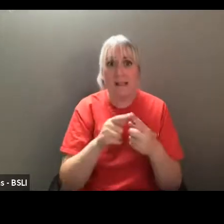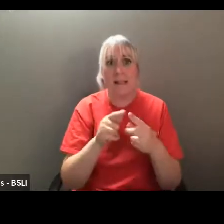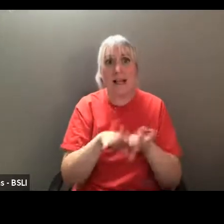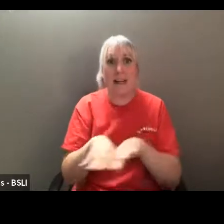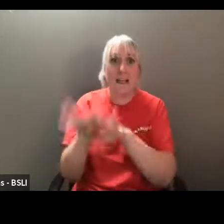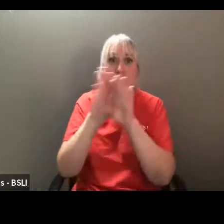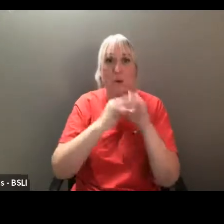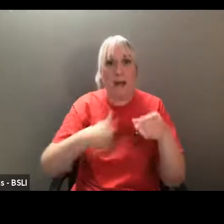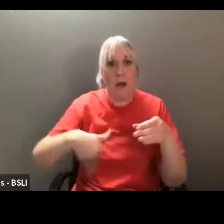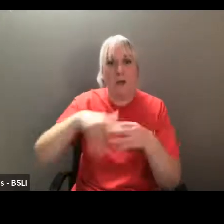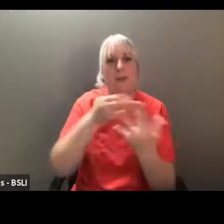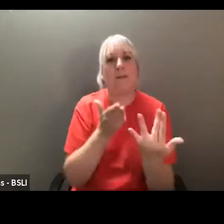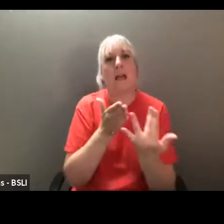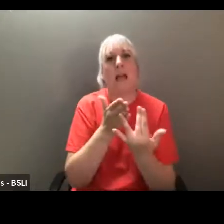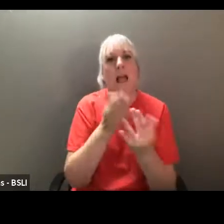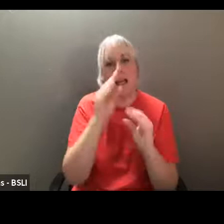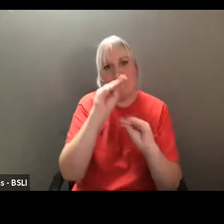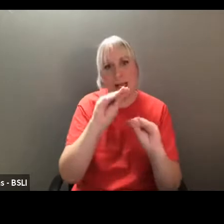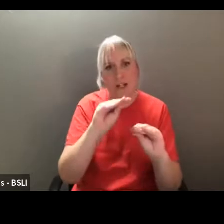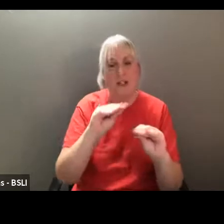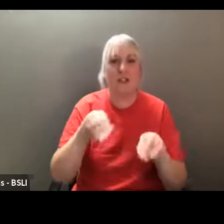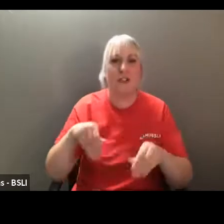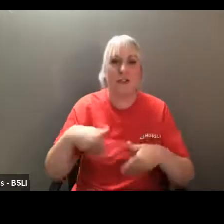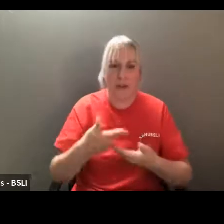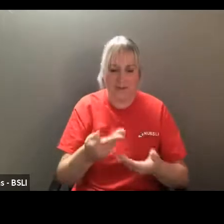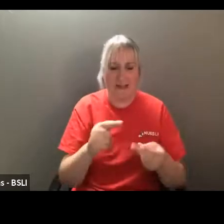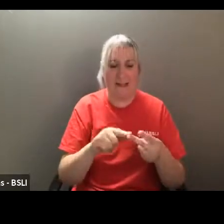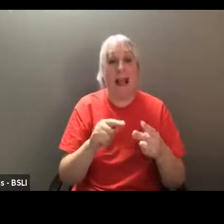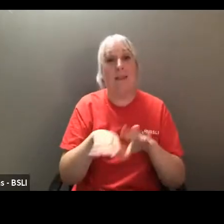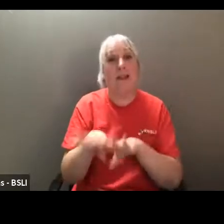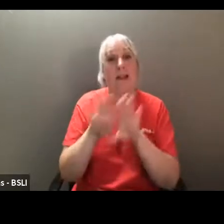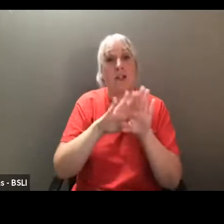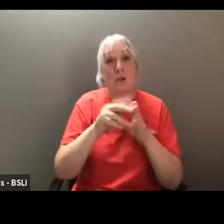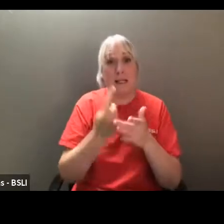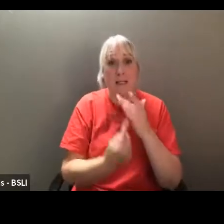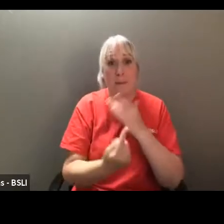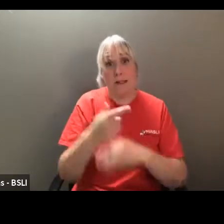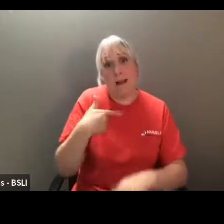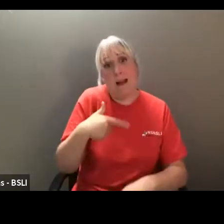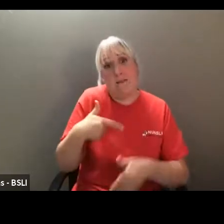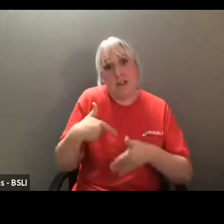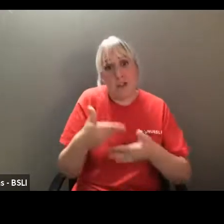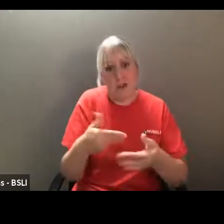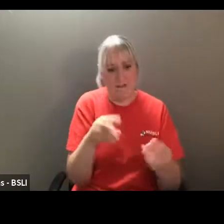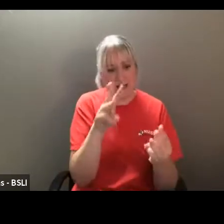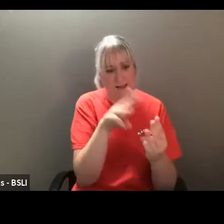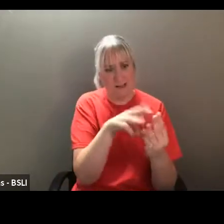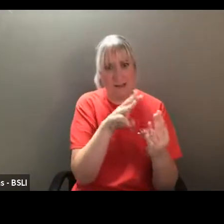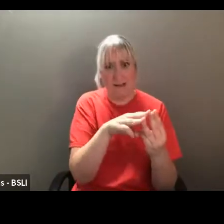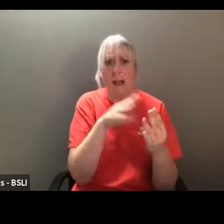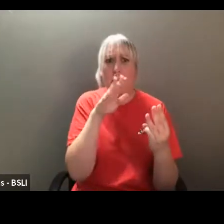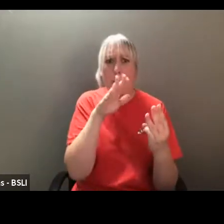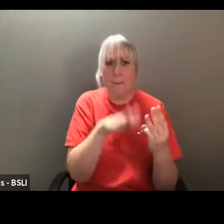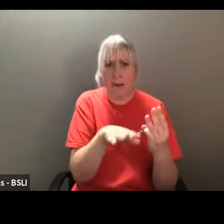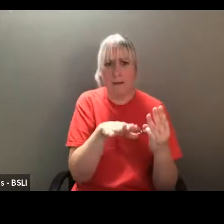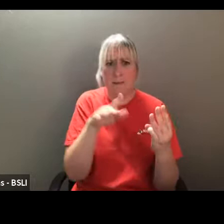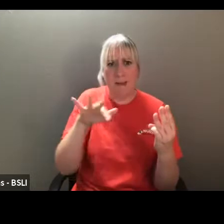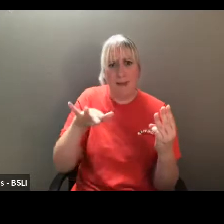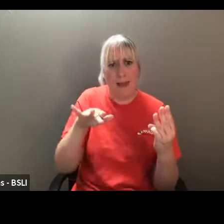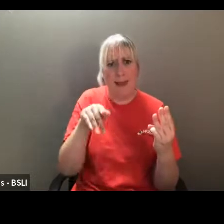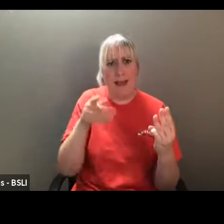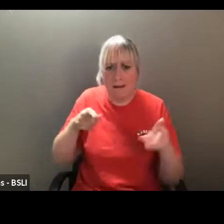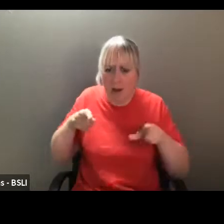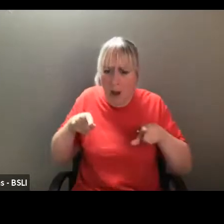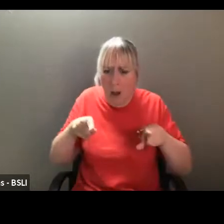Service, and the National Independent Living Service must exist in a civilised society alongside citizens'